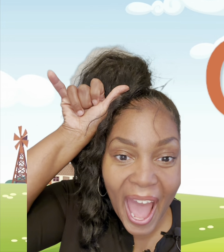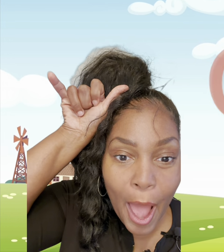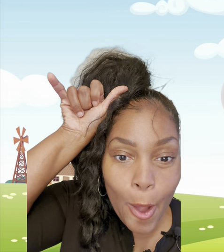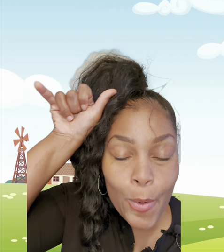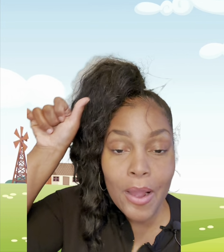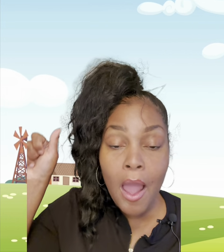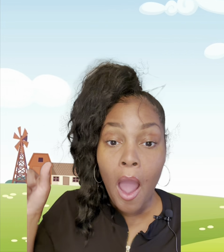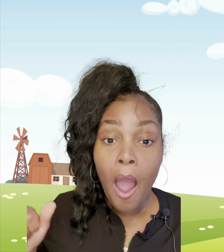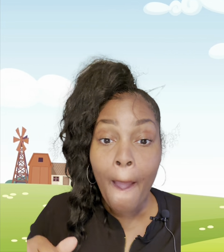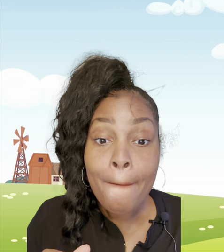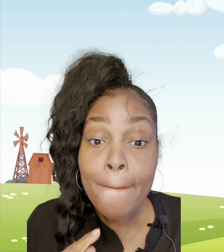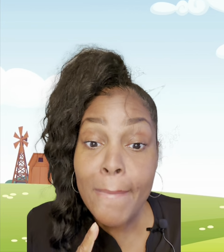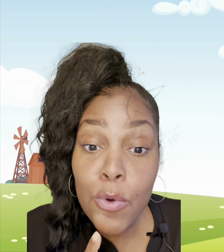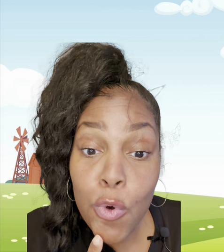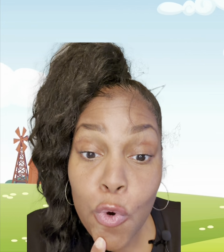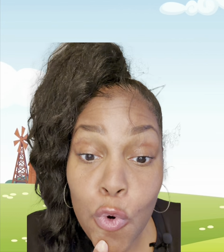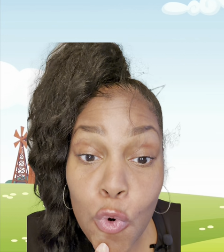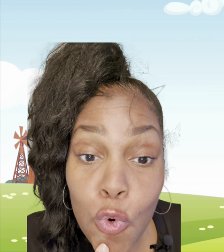Cow.